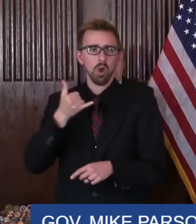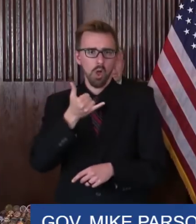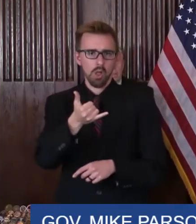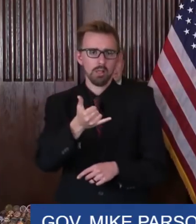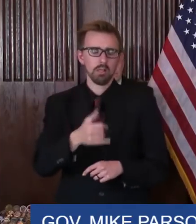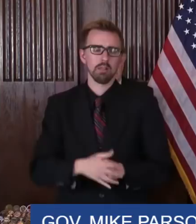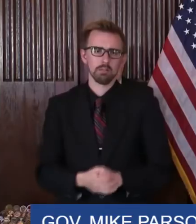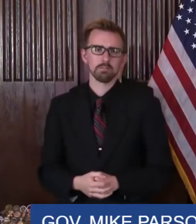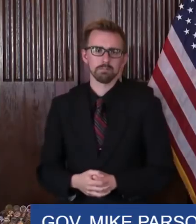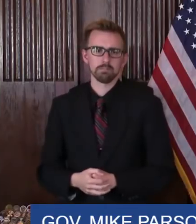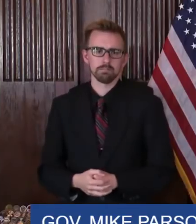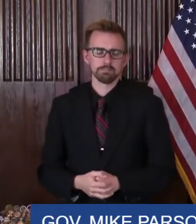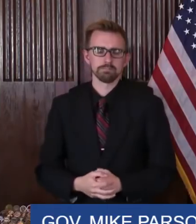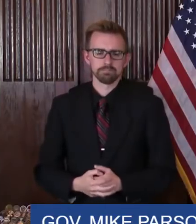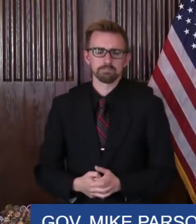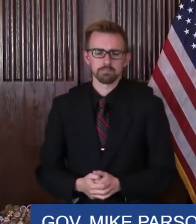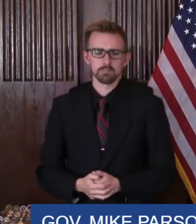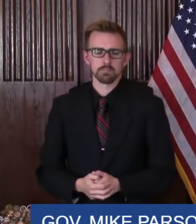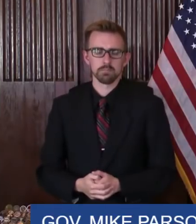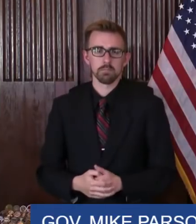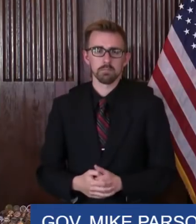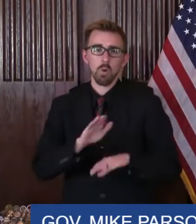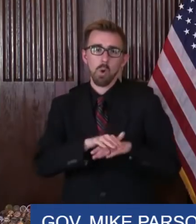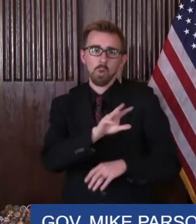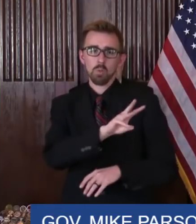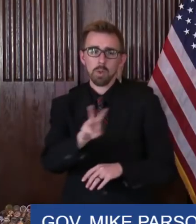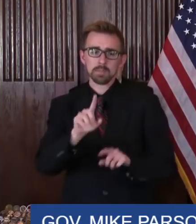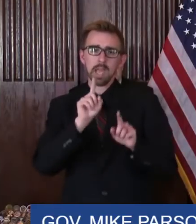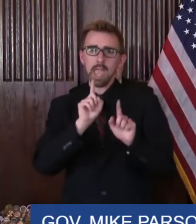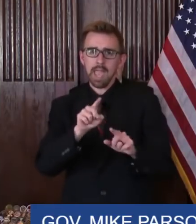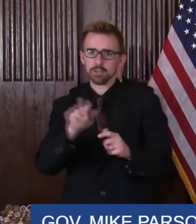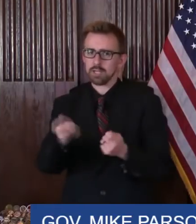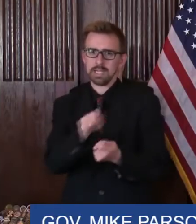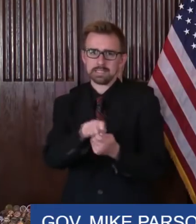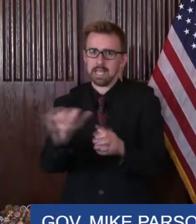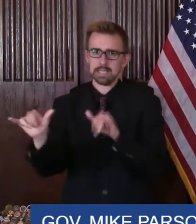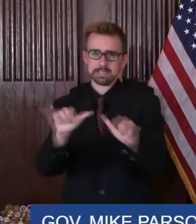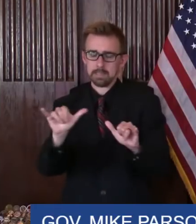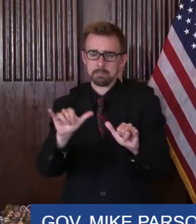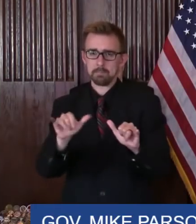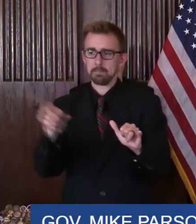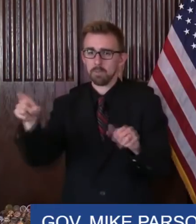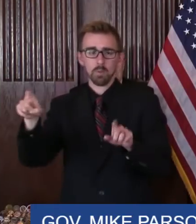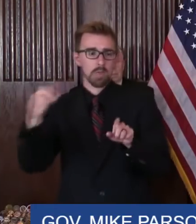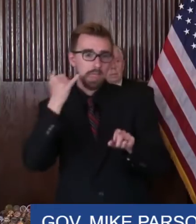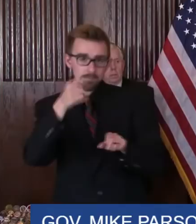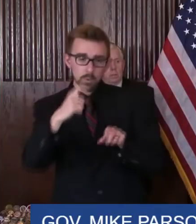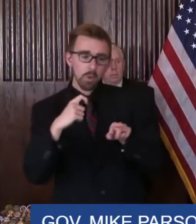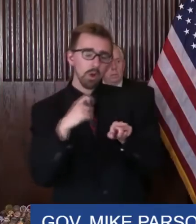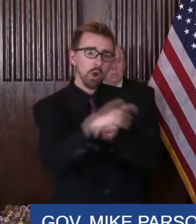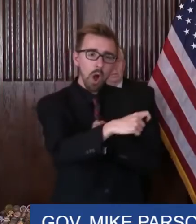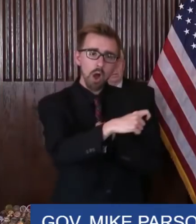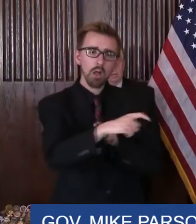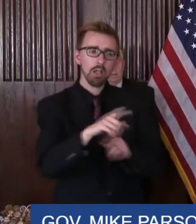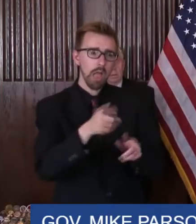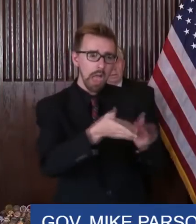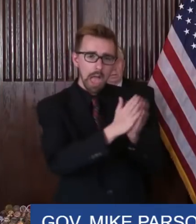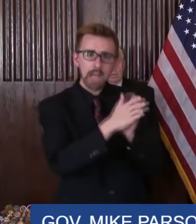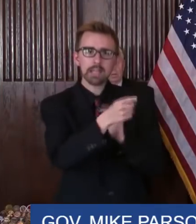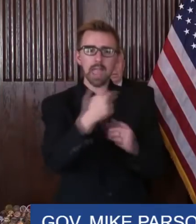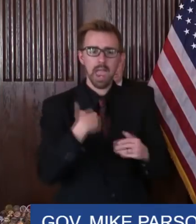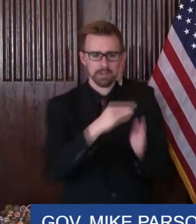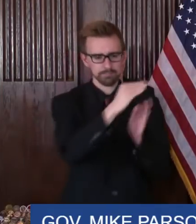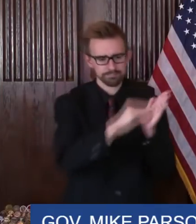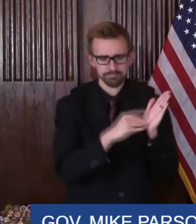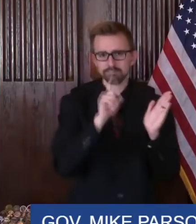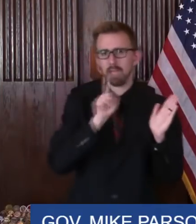very same time. The answers on the website will be exactly the same as the answers the staff are going to position to give you.